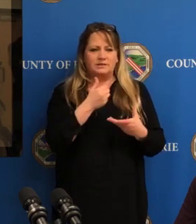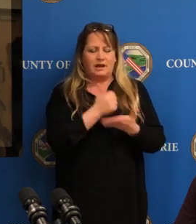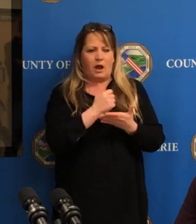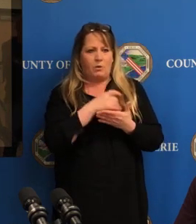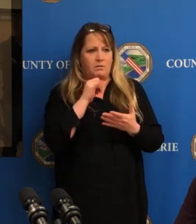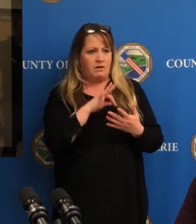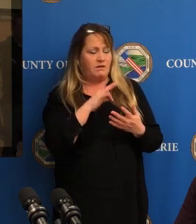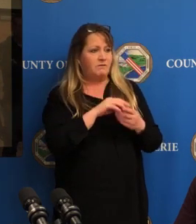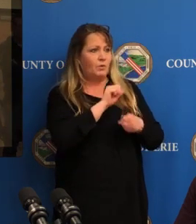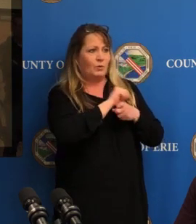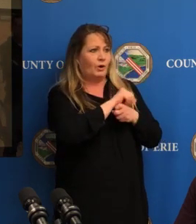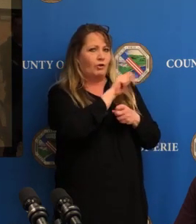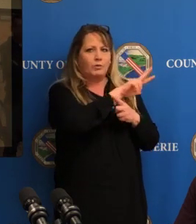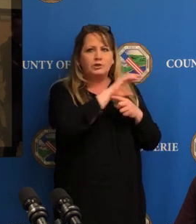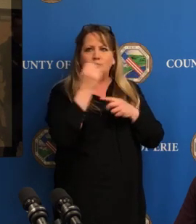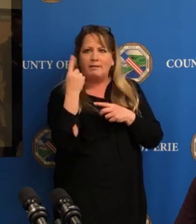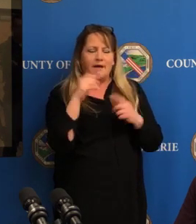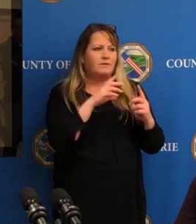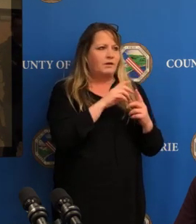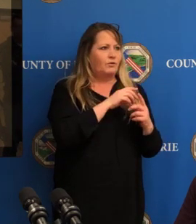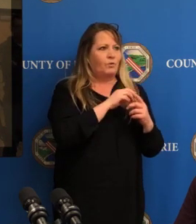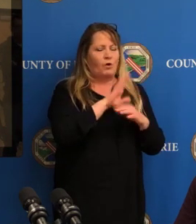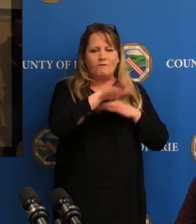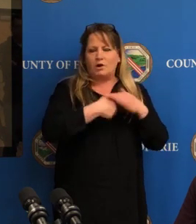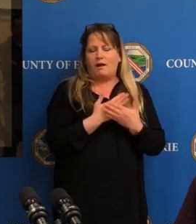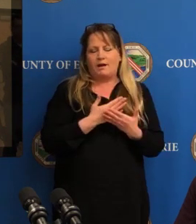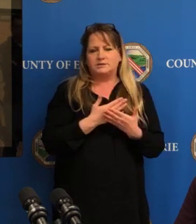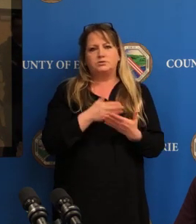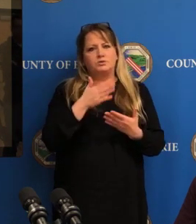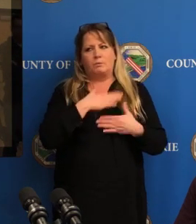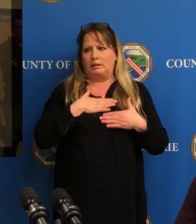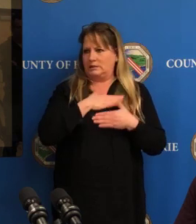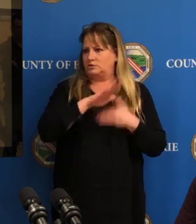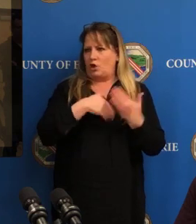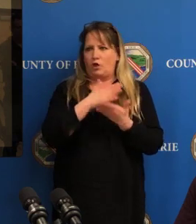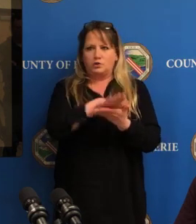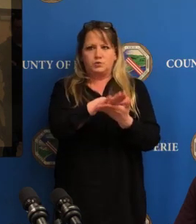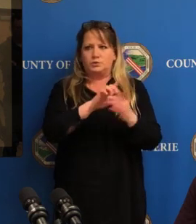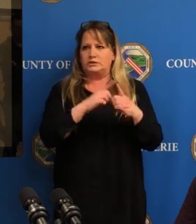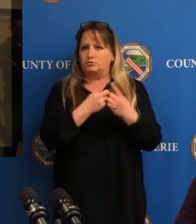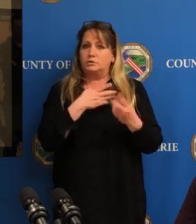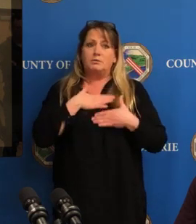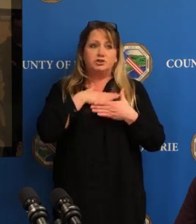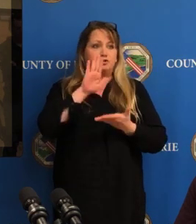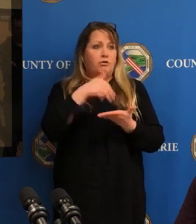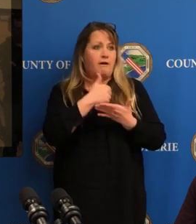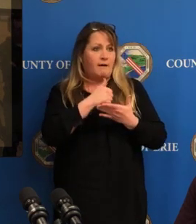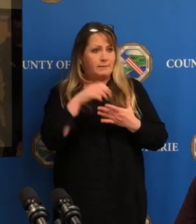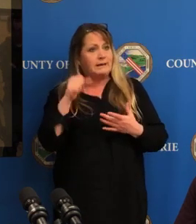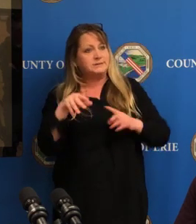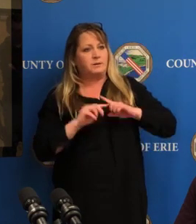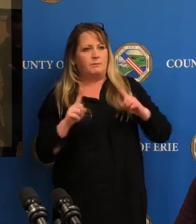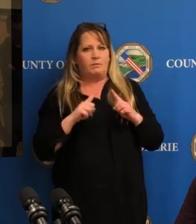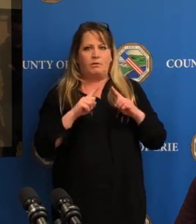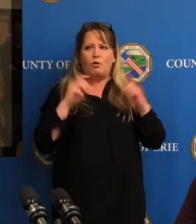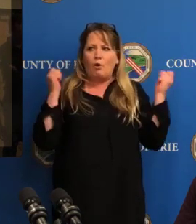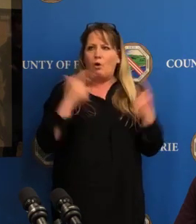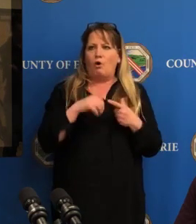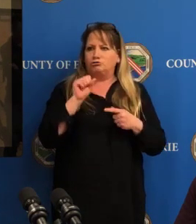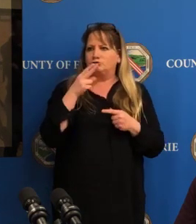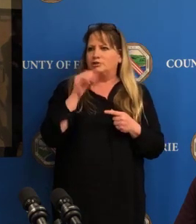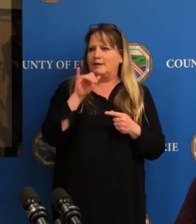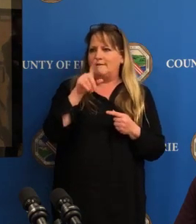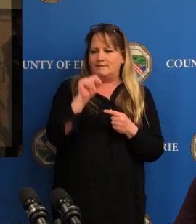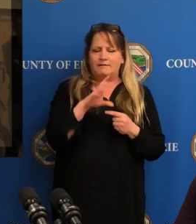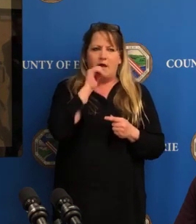work second shift, third shift. So please, to all the school districts, we appreciate your assistance in daycare, but we need all shifts, not just one